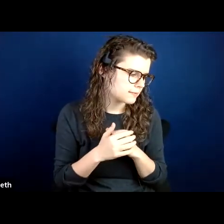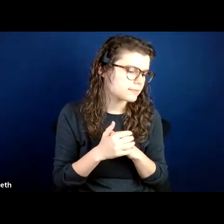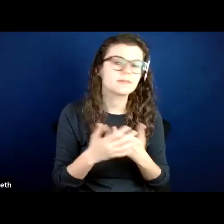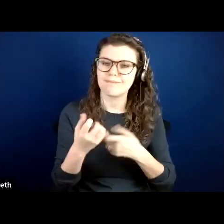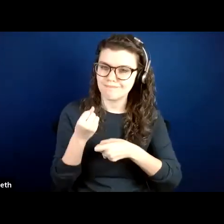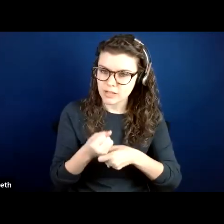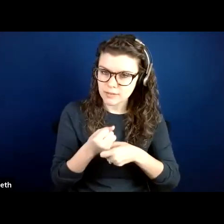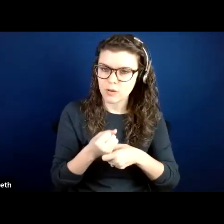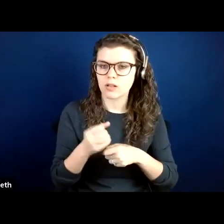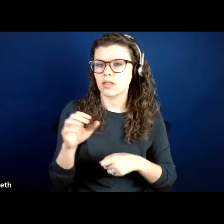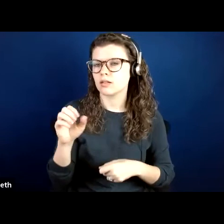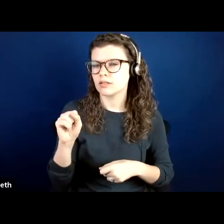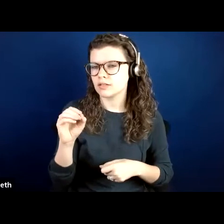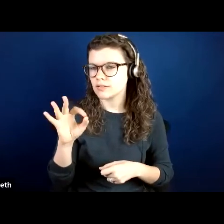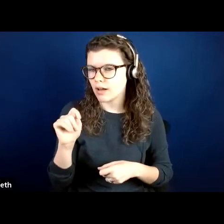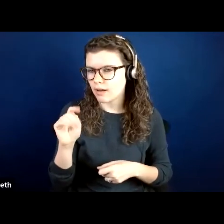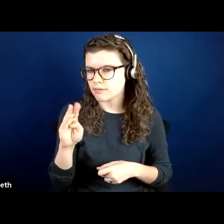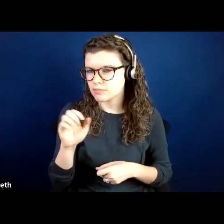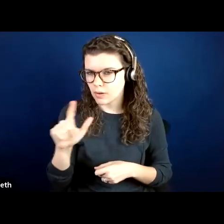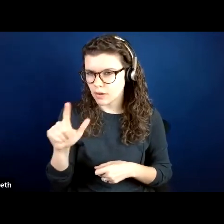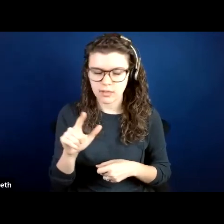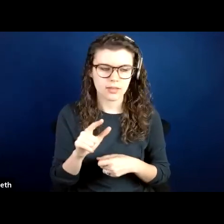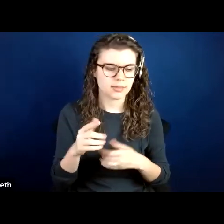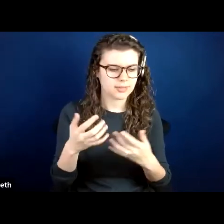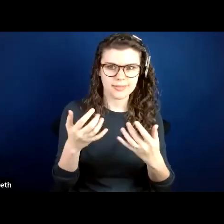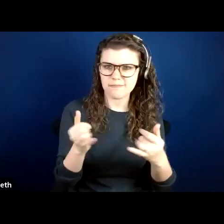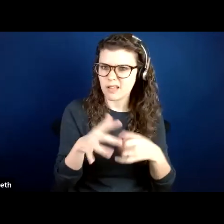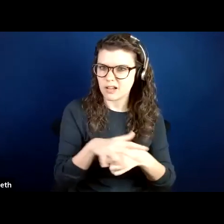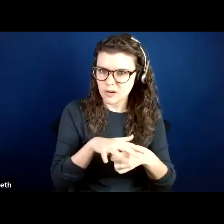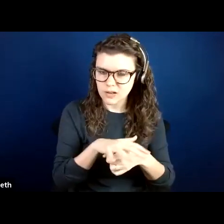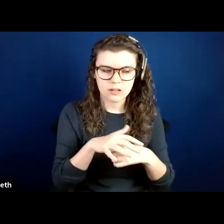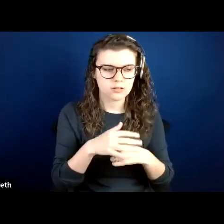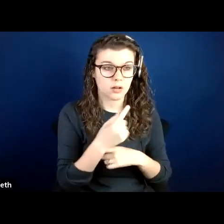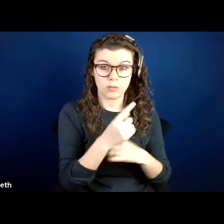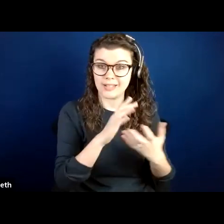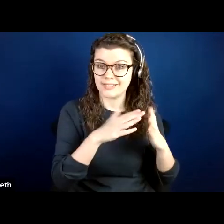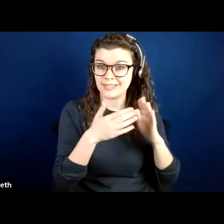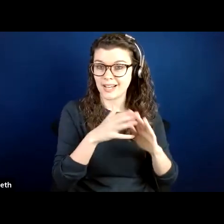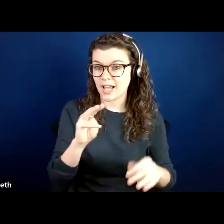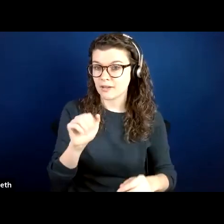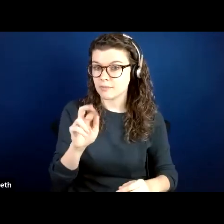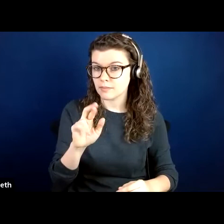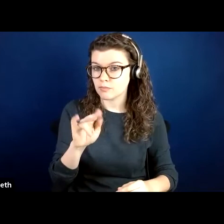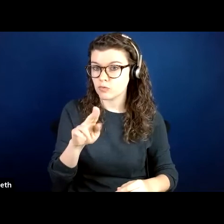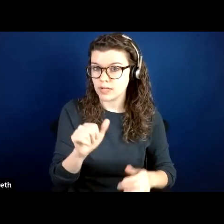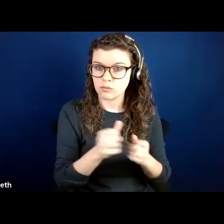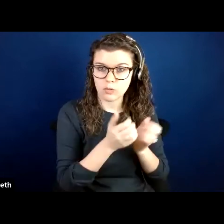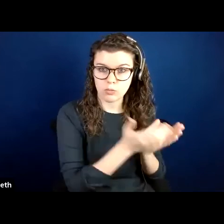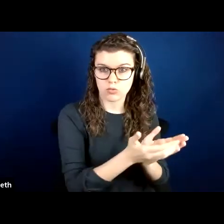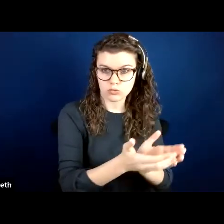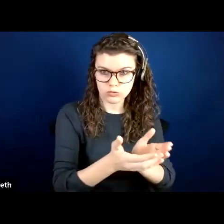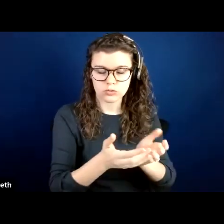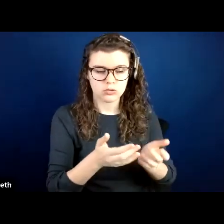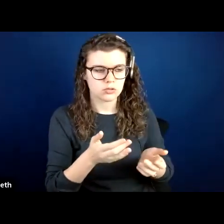baseball and softball fields, playgrounds, and a municipal marina. I should have mentioned earlier